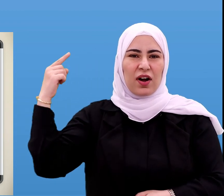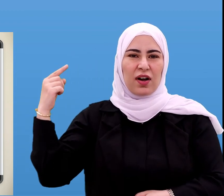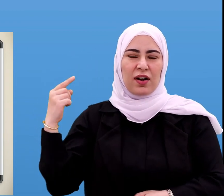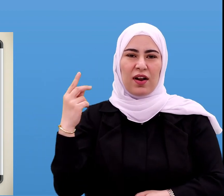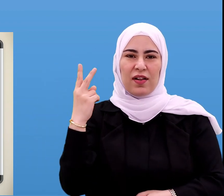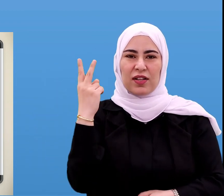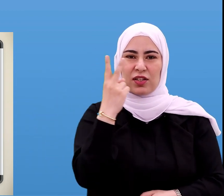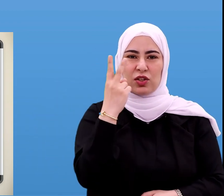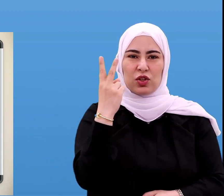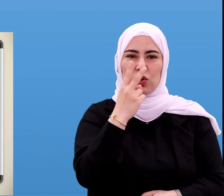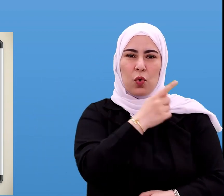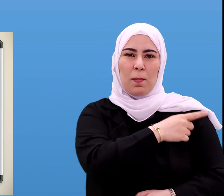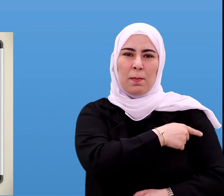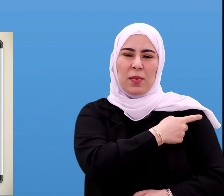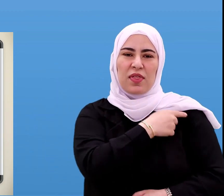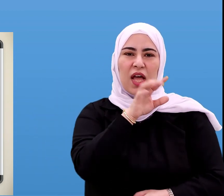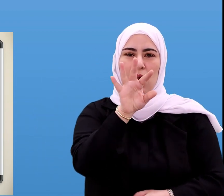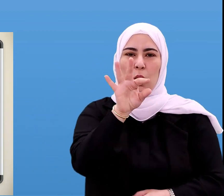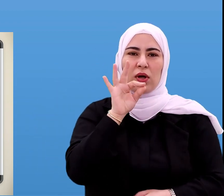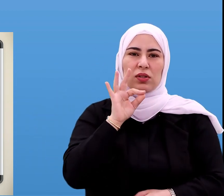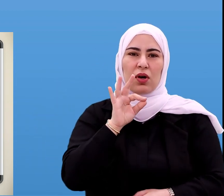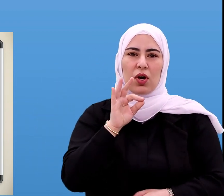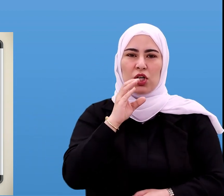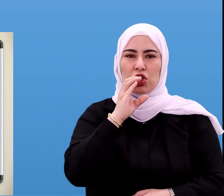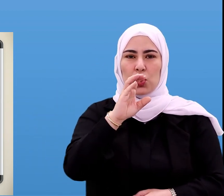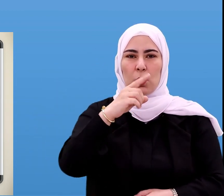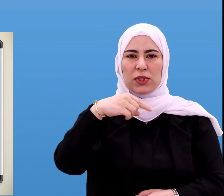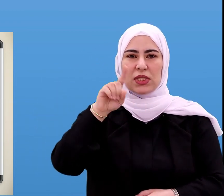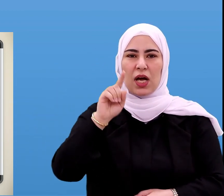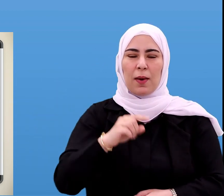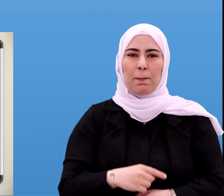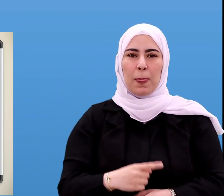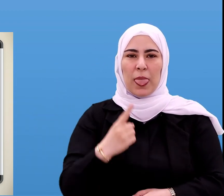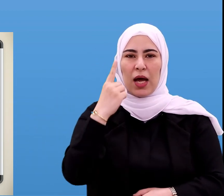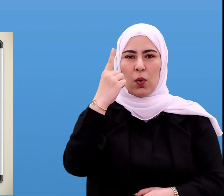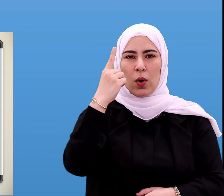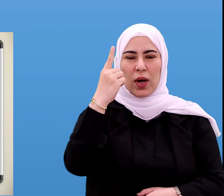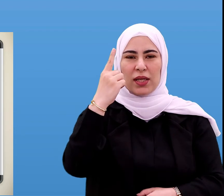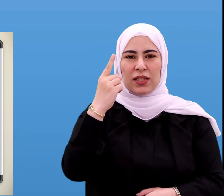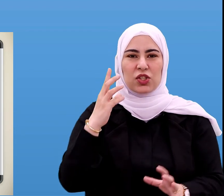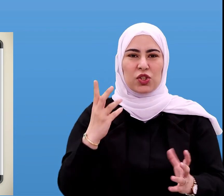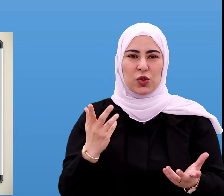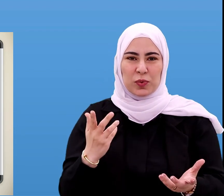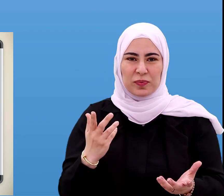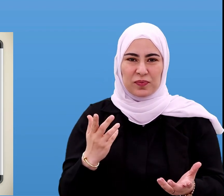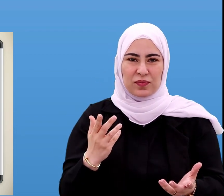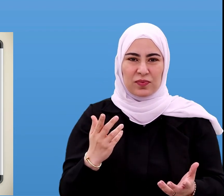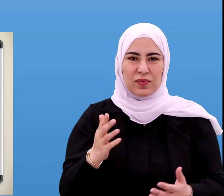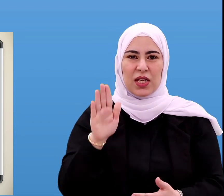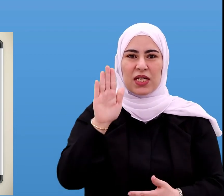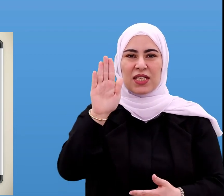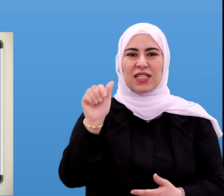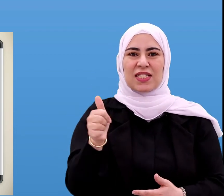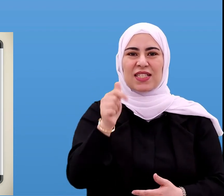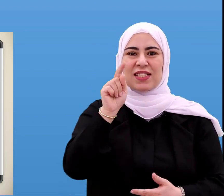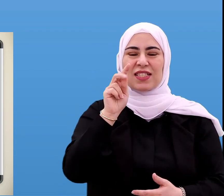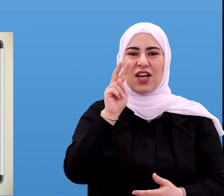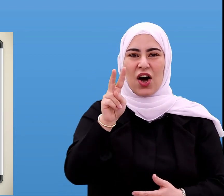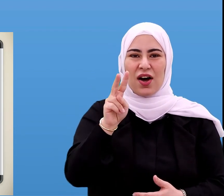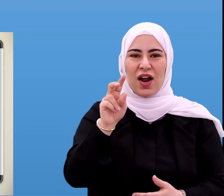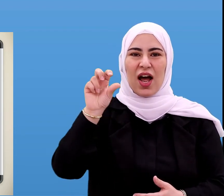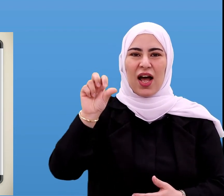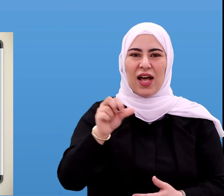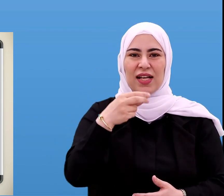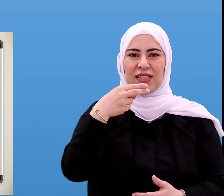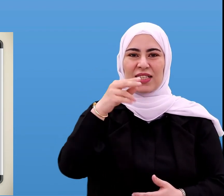those sentences and choose the correct one. The first one is, Sarah and Aisha didn't know, because